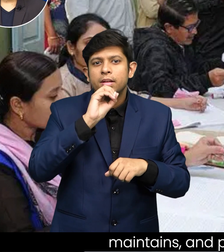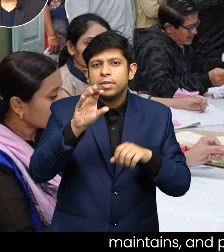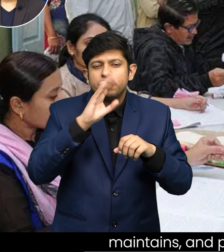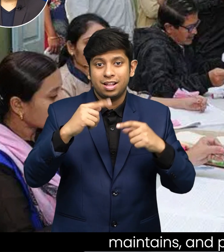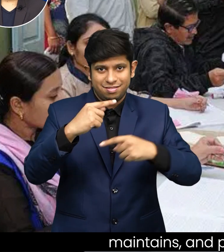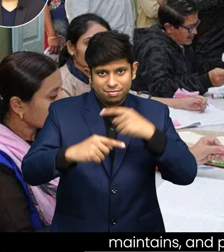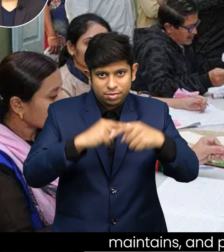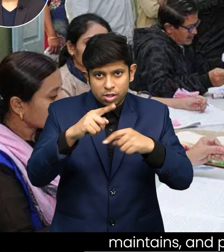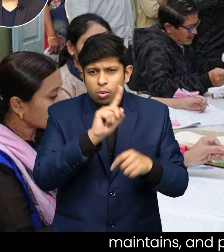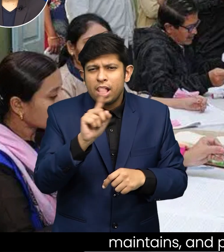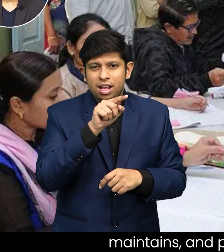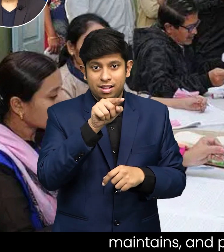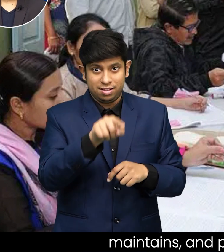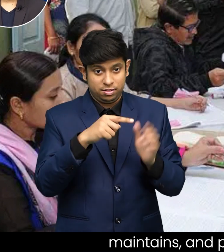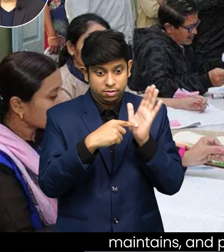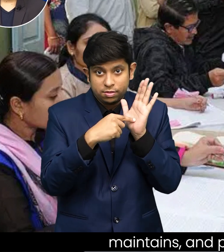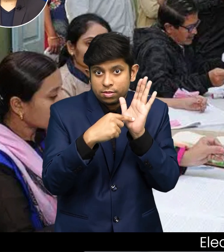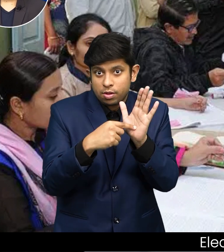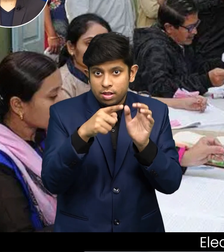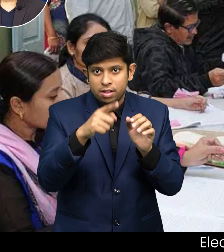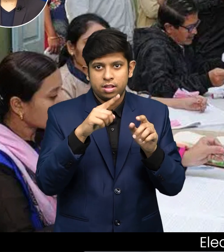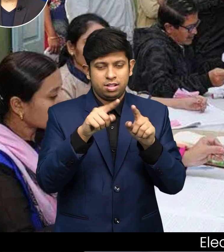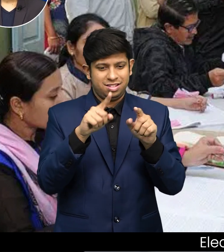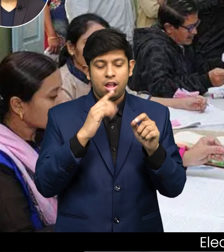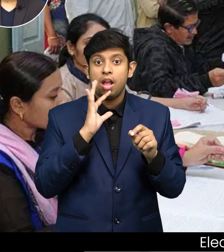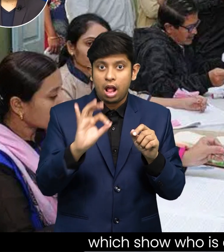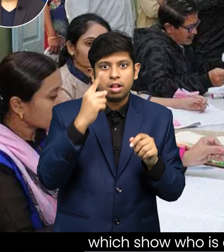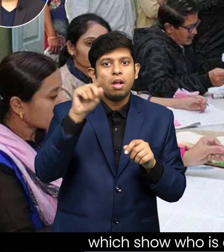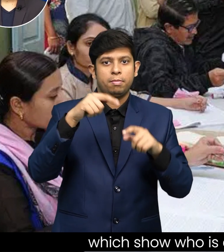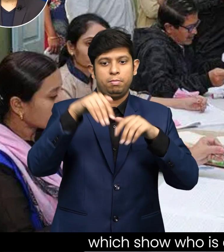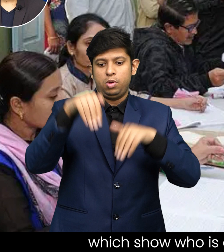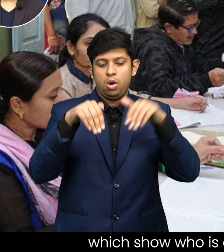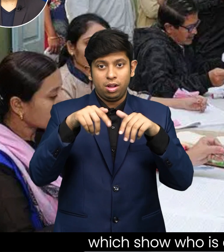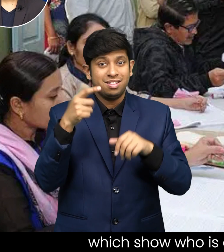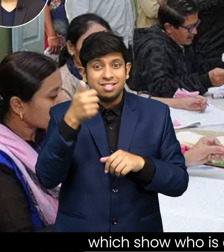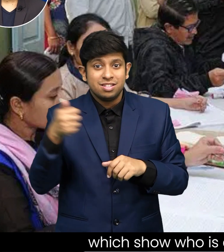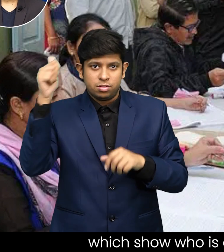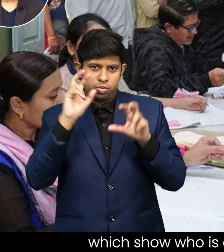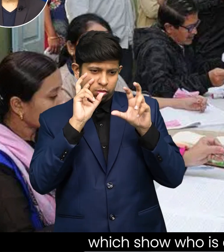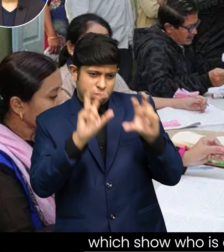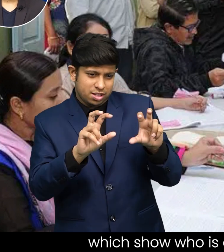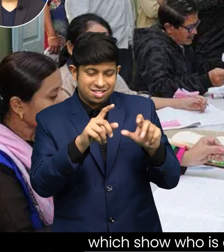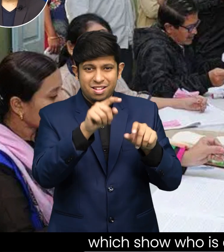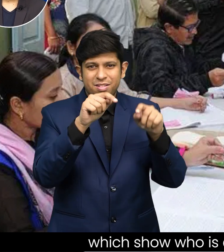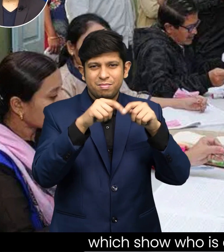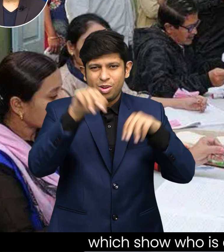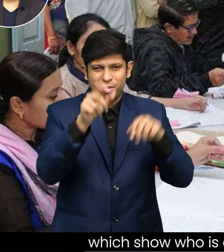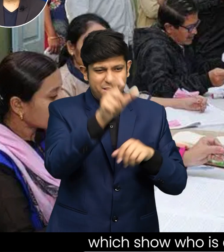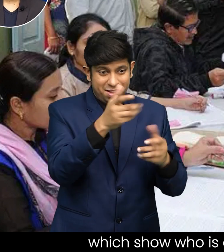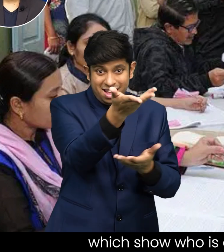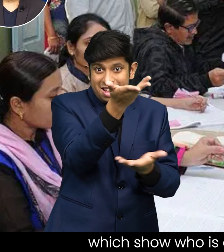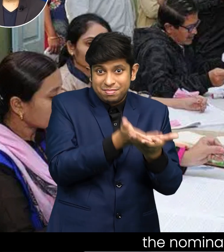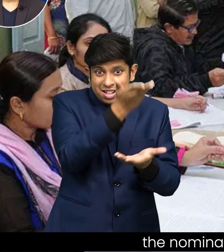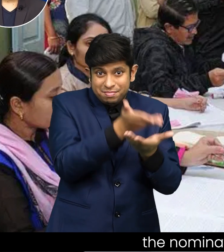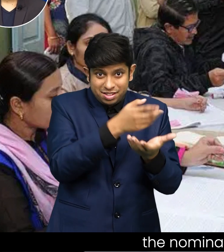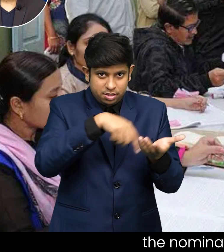maintains and periodically updates the electoral rolls which show who is entitled to vote,